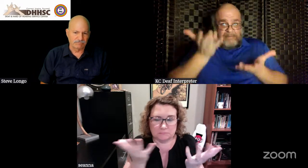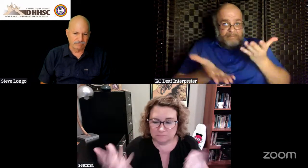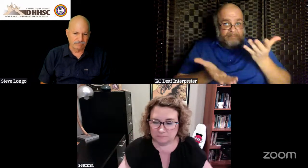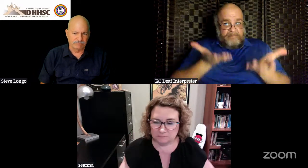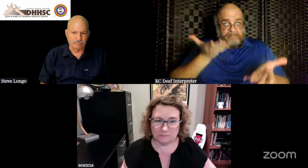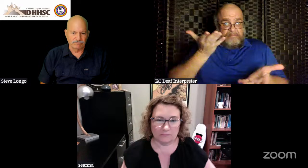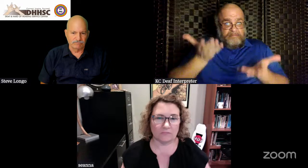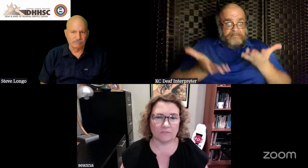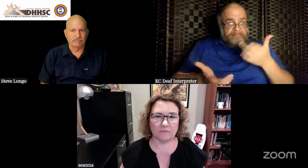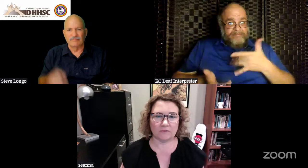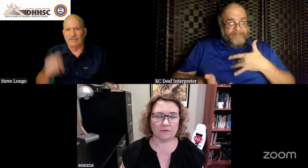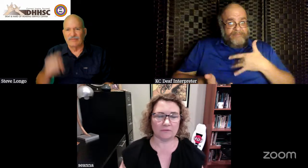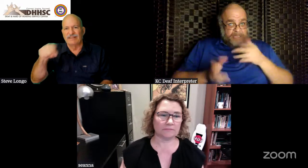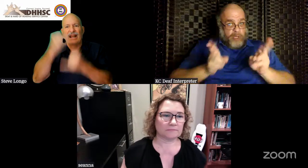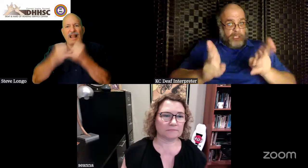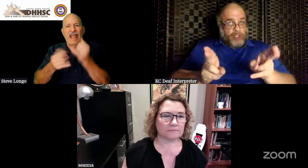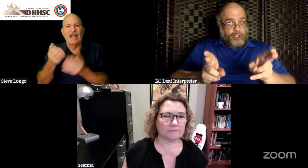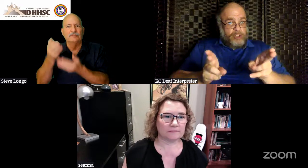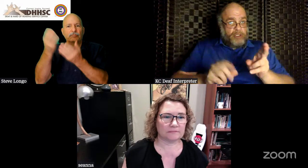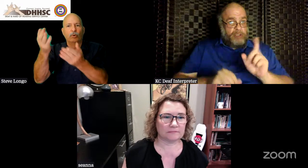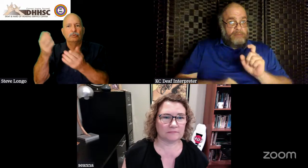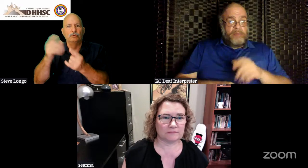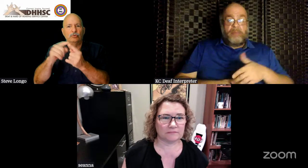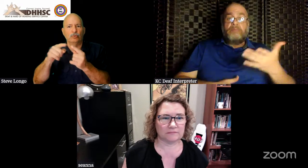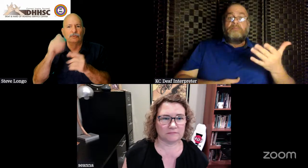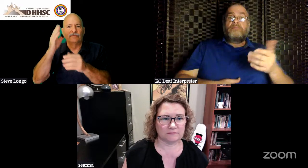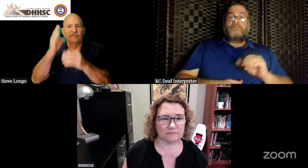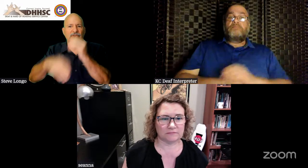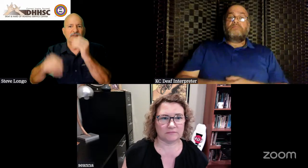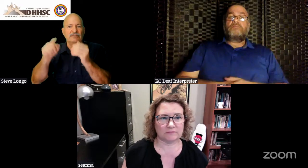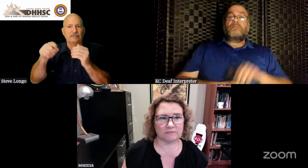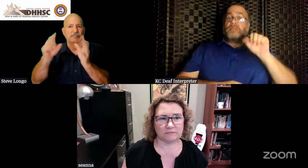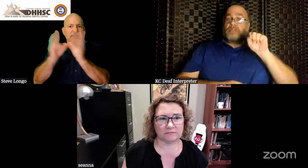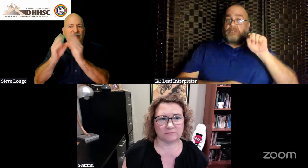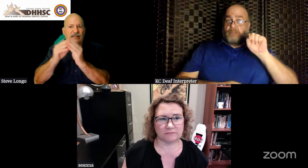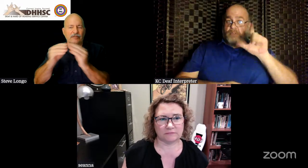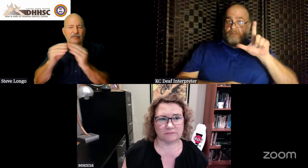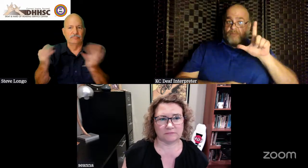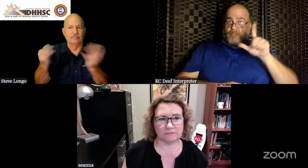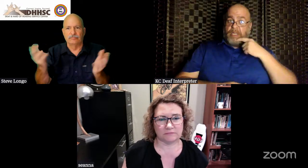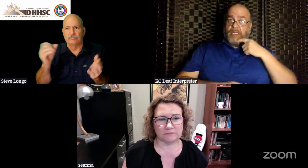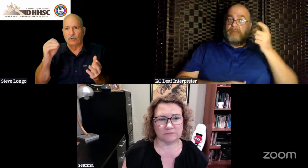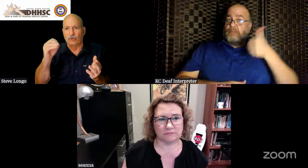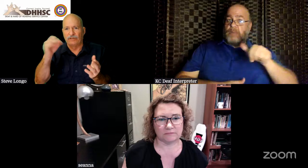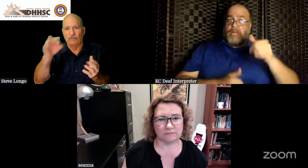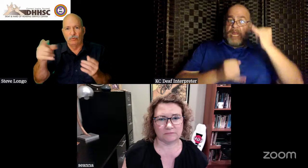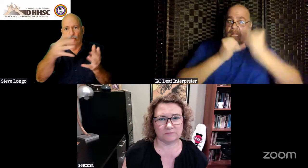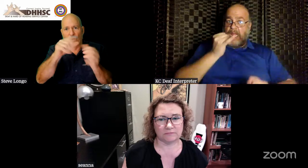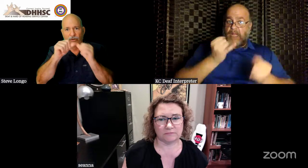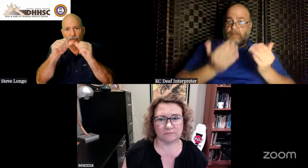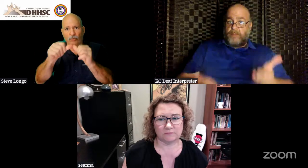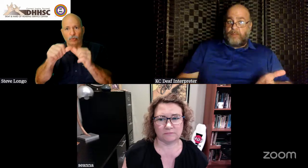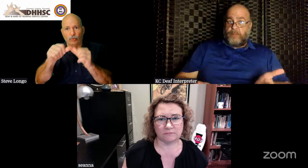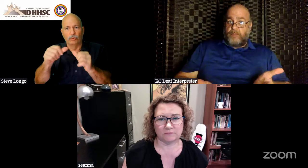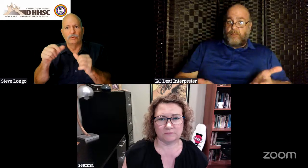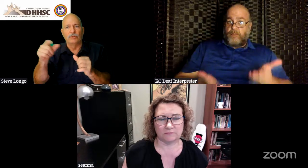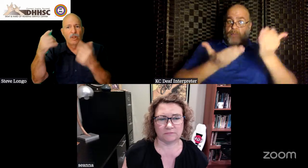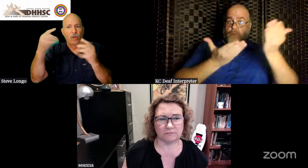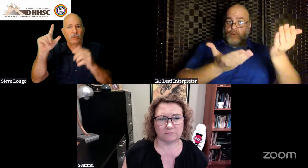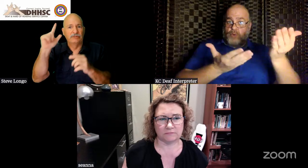And I'm not sure we have time for more discussion. The discussion might be a bit rushed. And Steve is